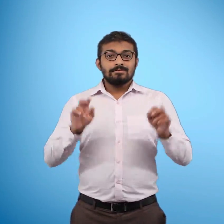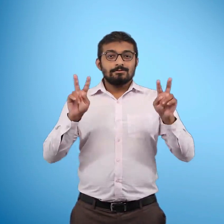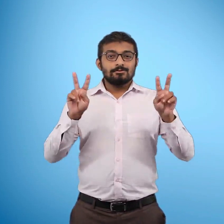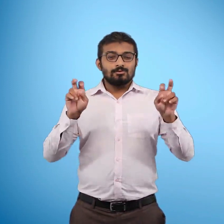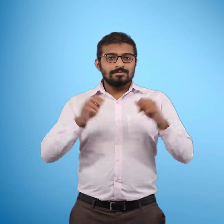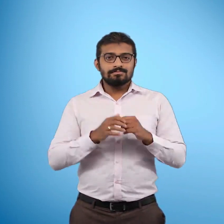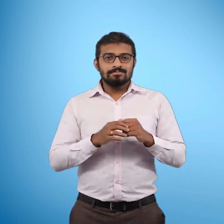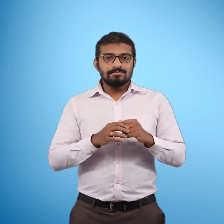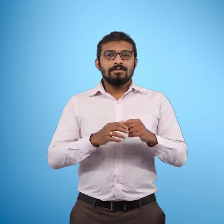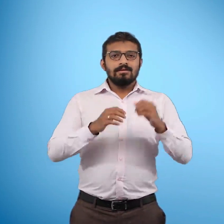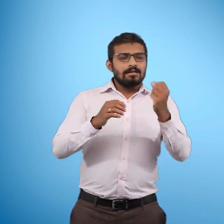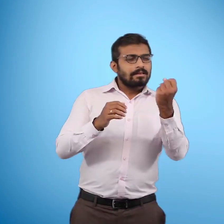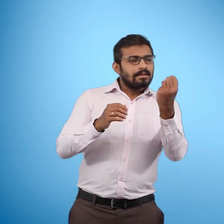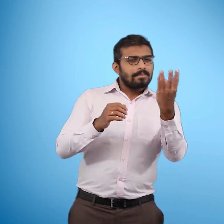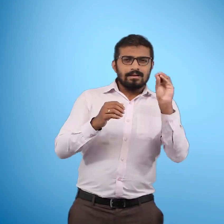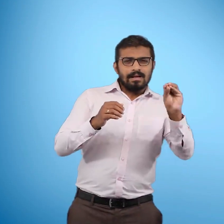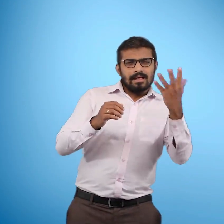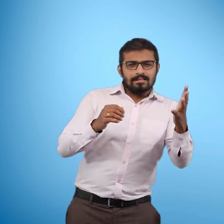Common factors.